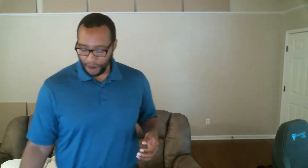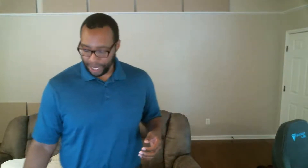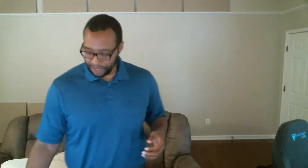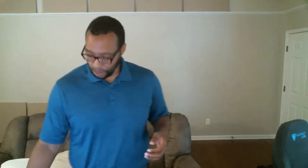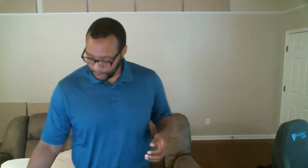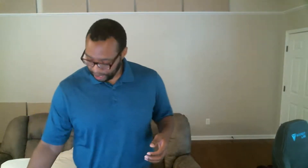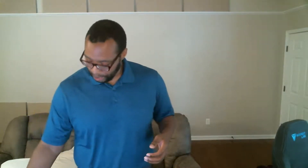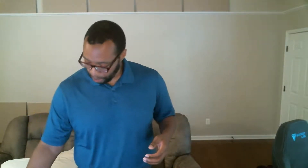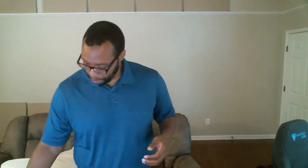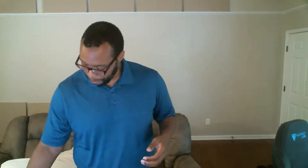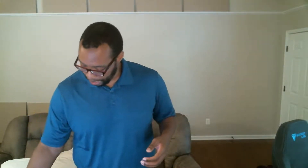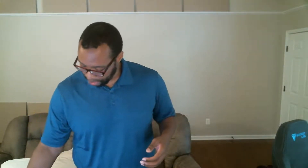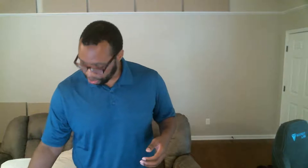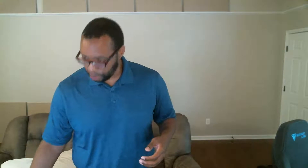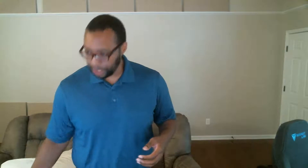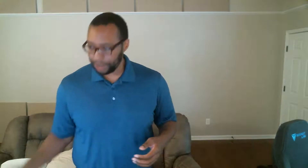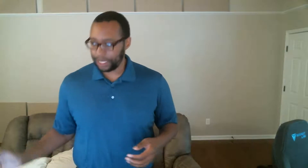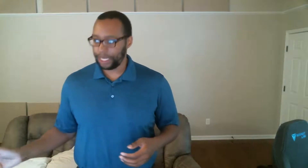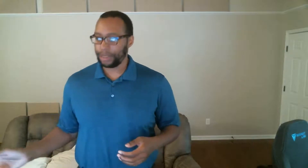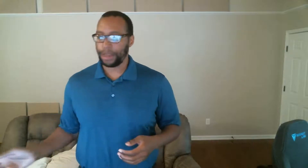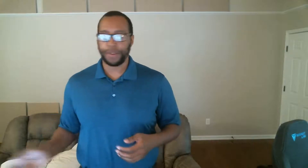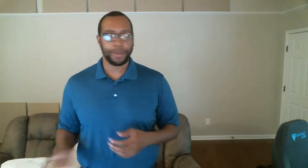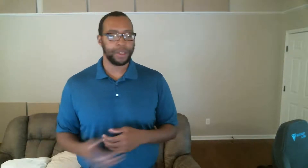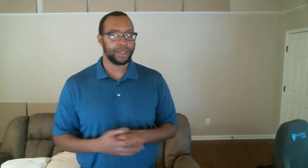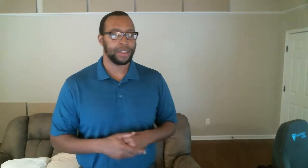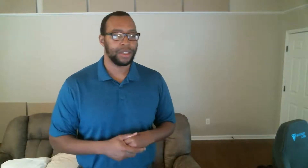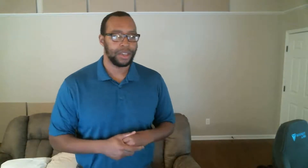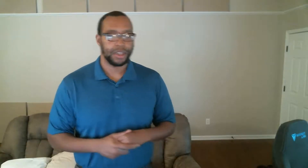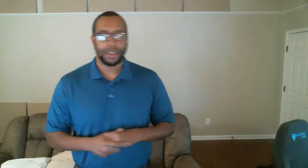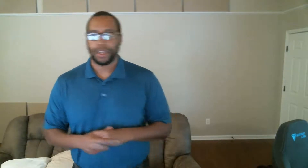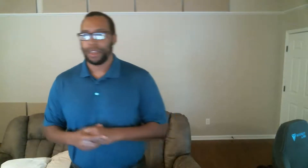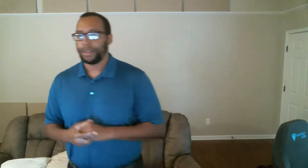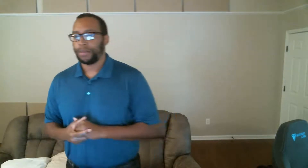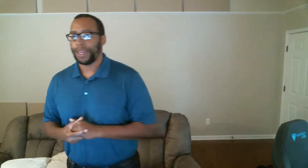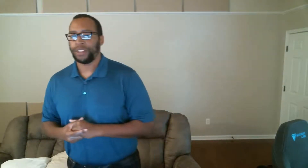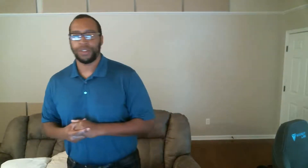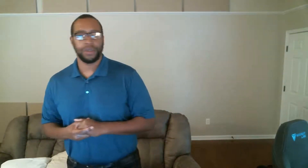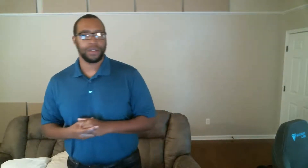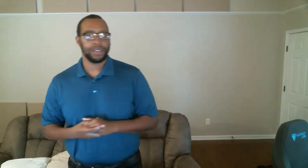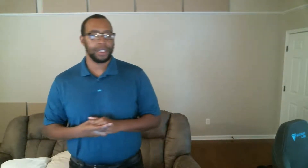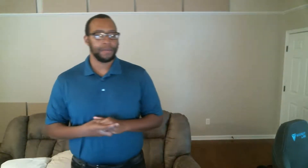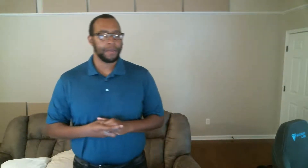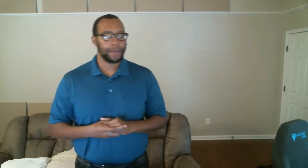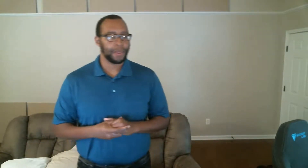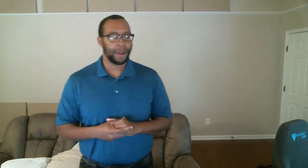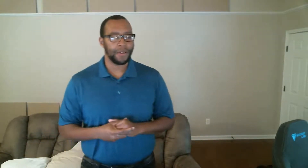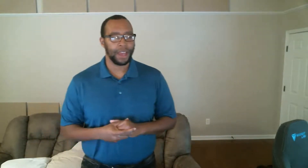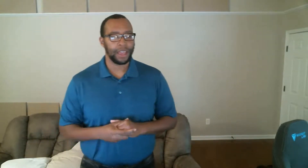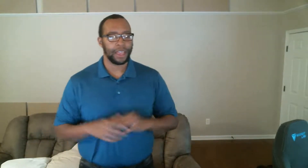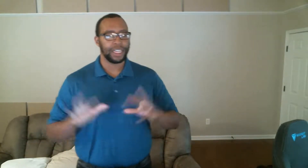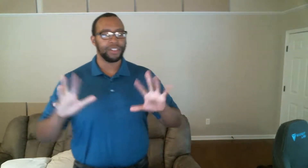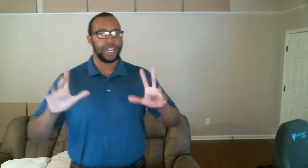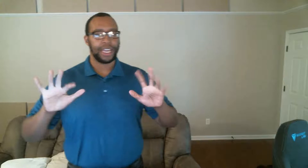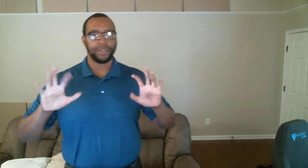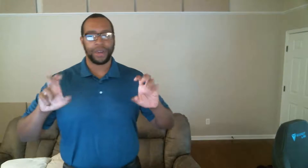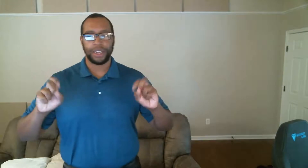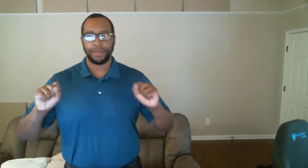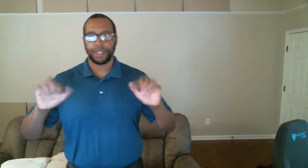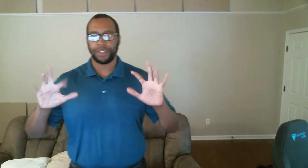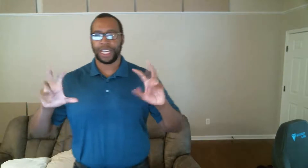so once again, we're in page 213 of your book, page 213. All right, and get your hands ready. Make sure you got your